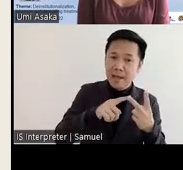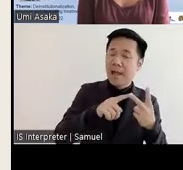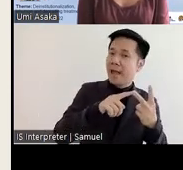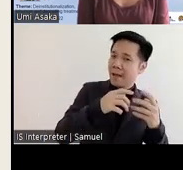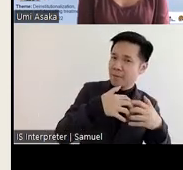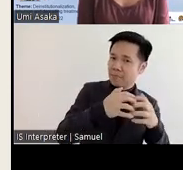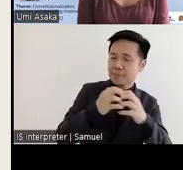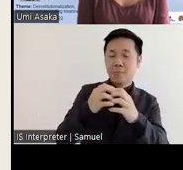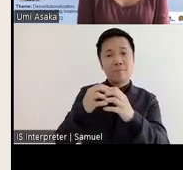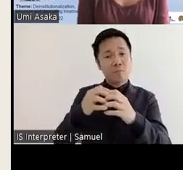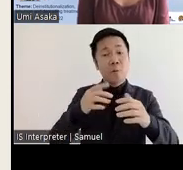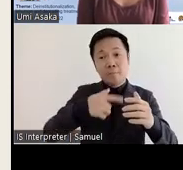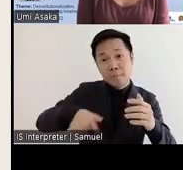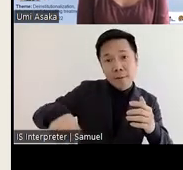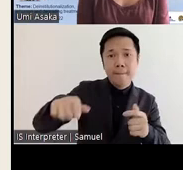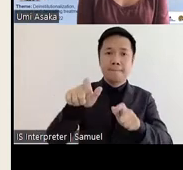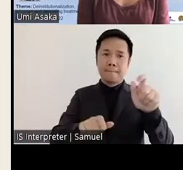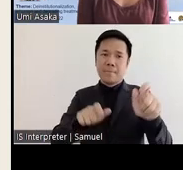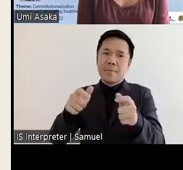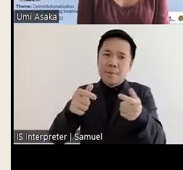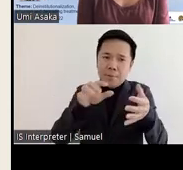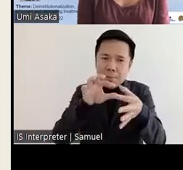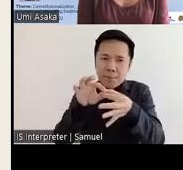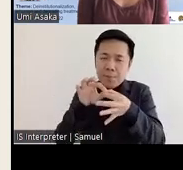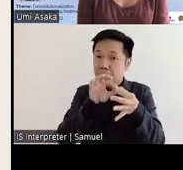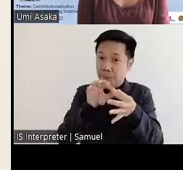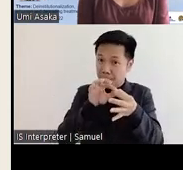with each other, but they became more radical from an